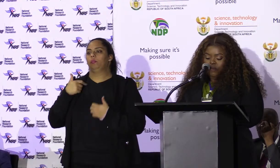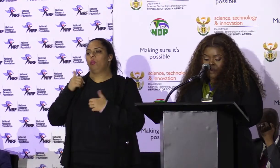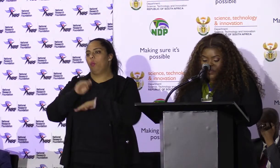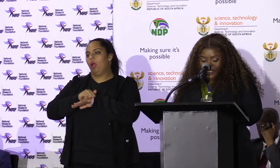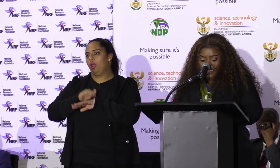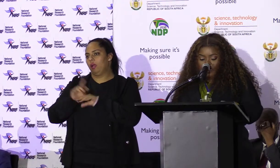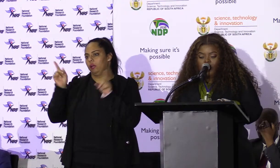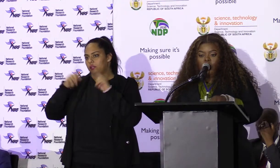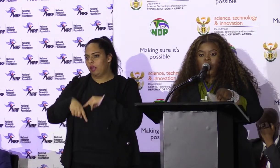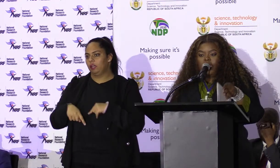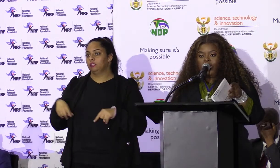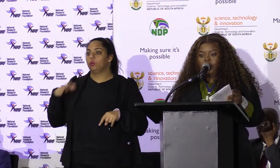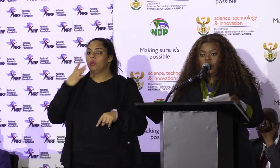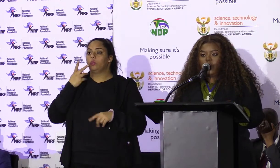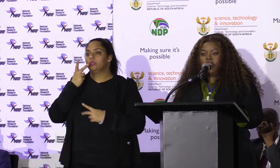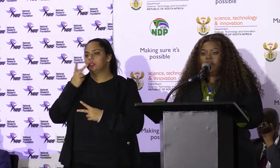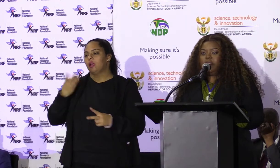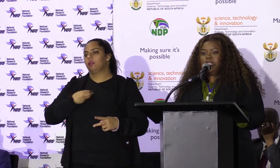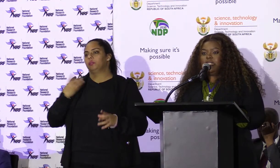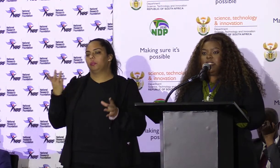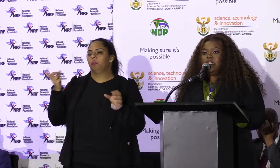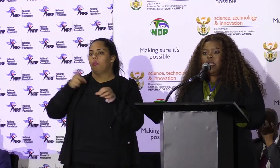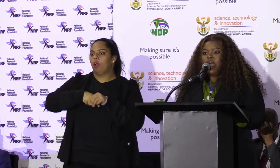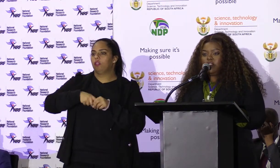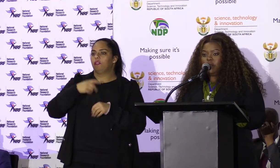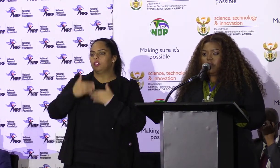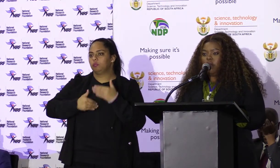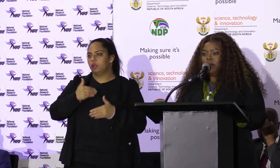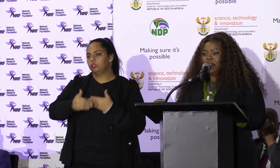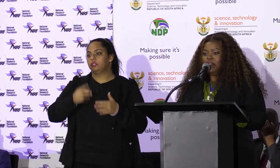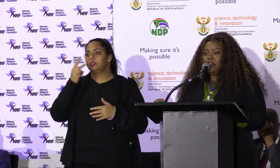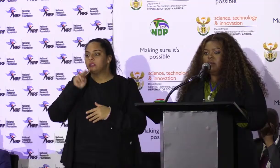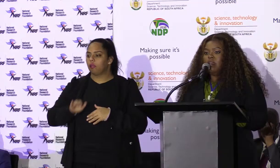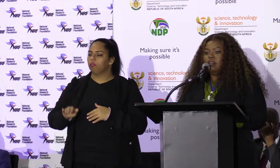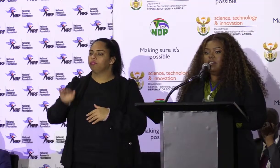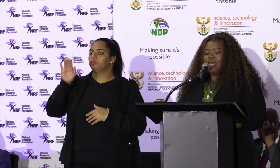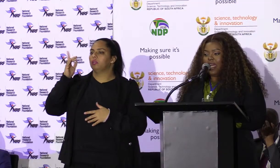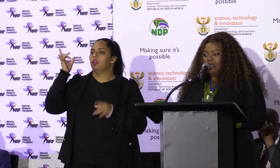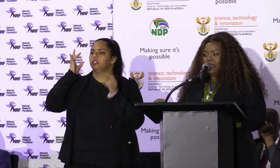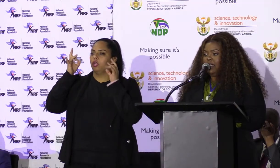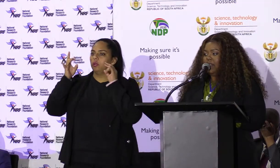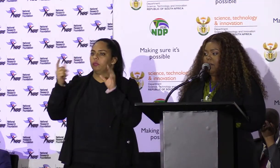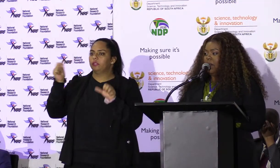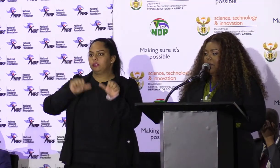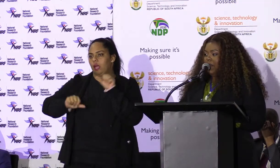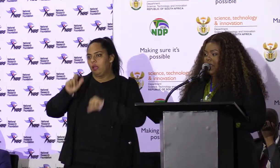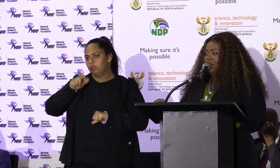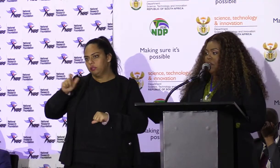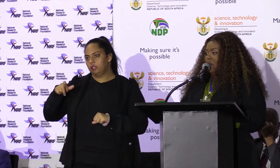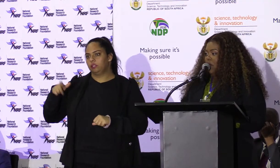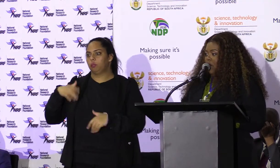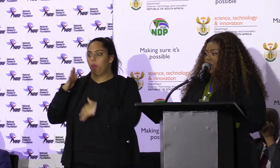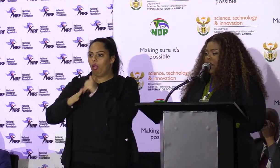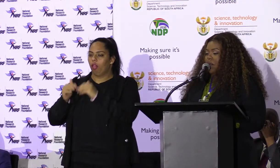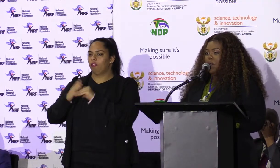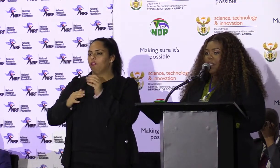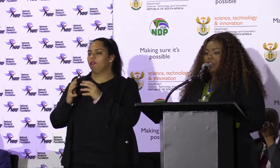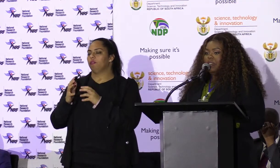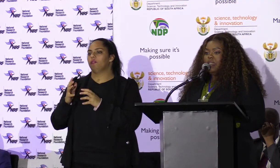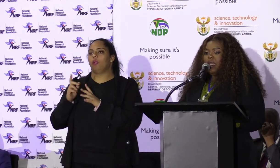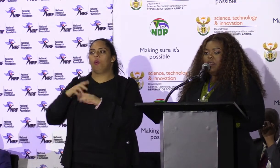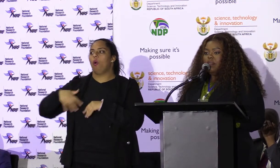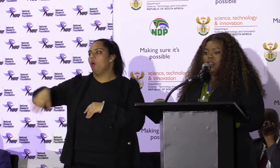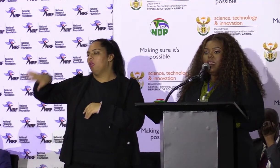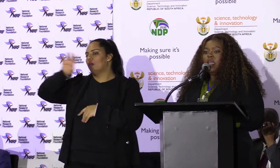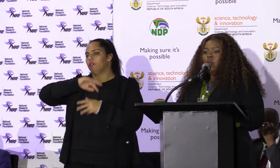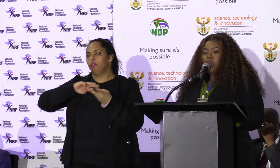this process wherein we have seen astronomers and scientists being built from all over the